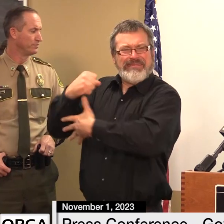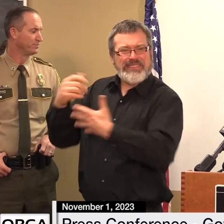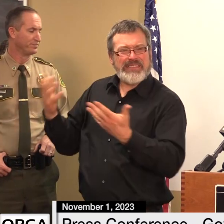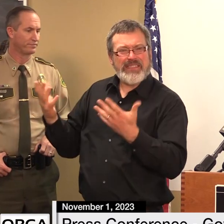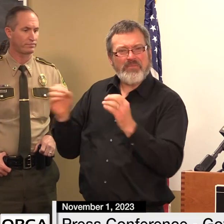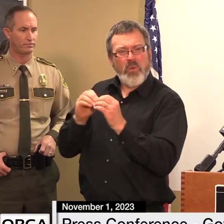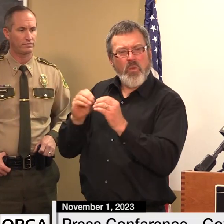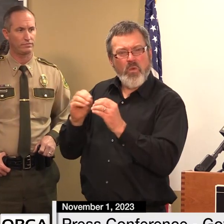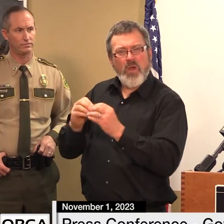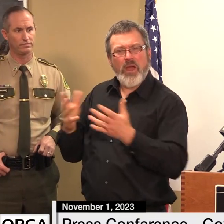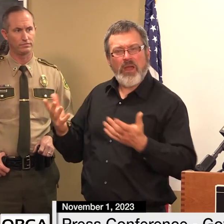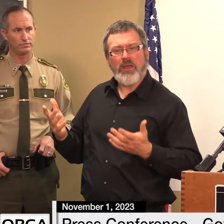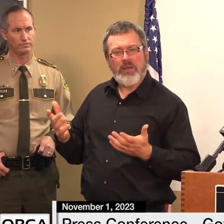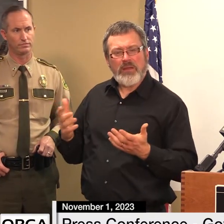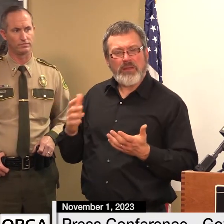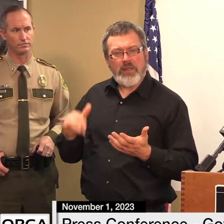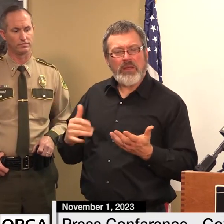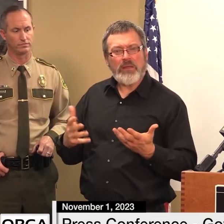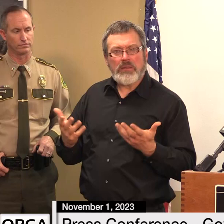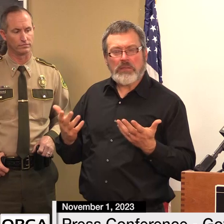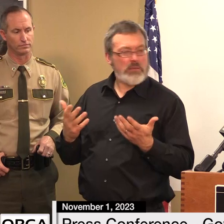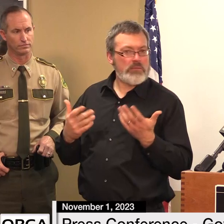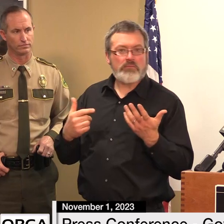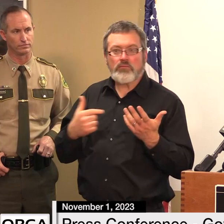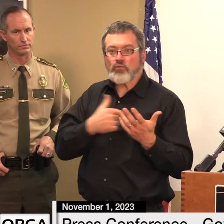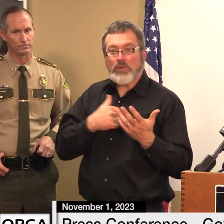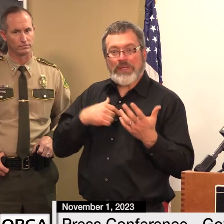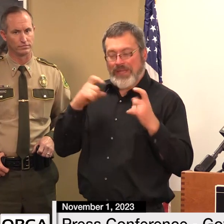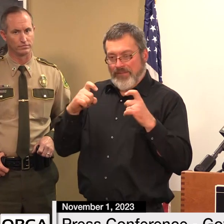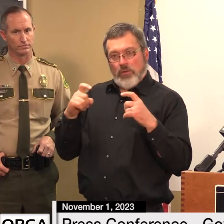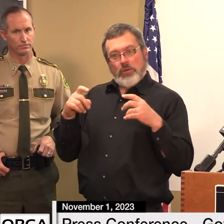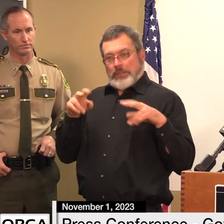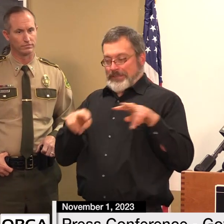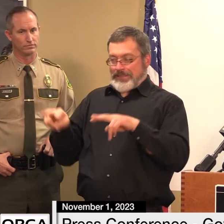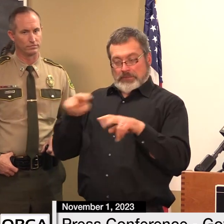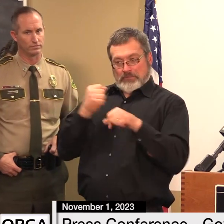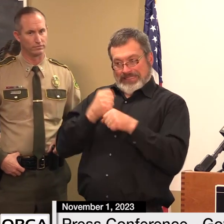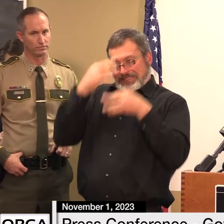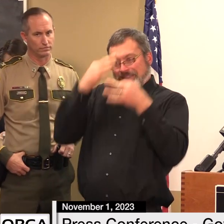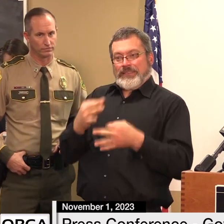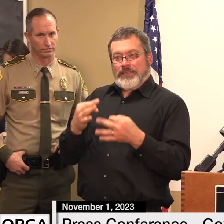So we have to make a choice. No, I understand, but 10